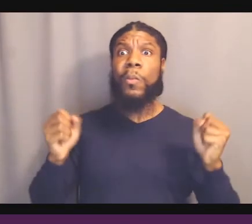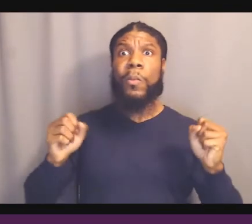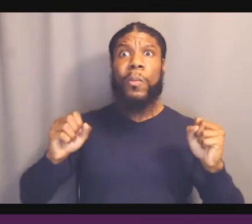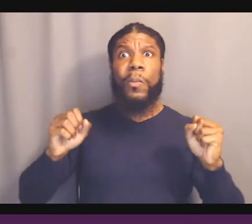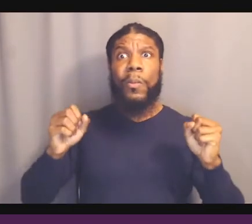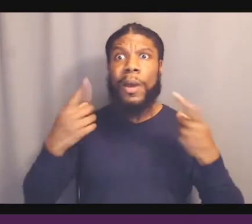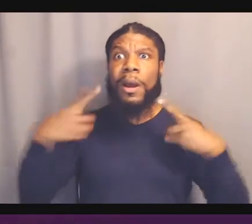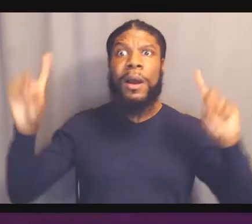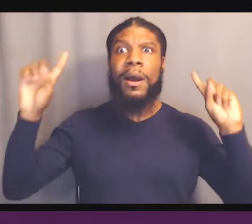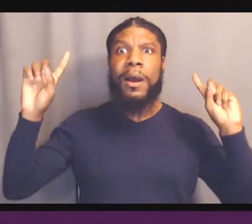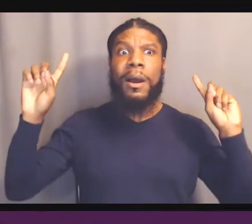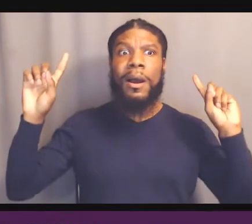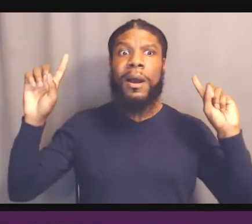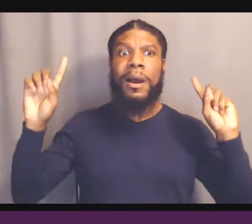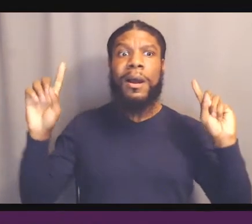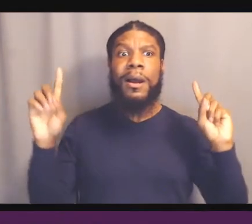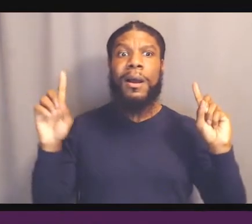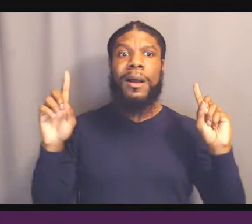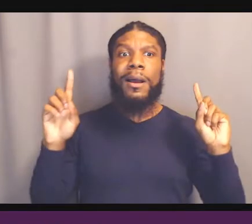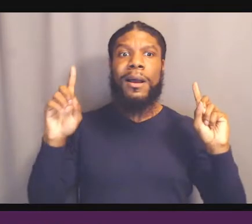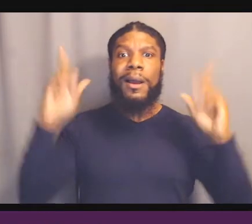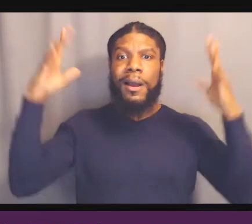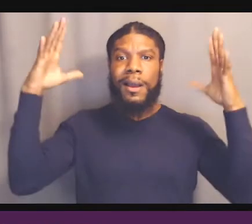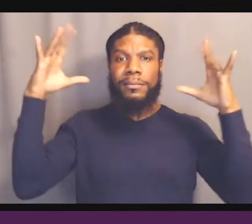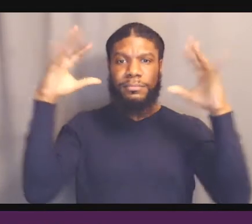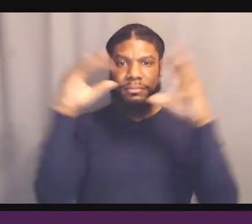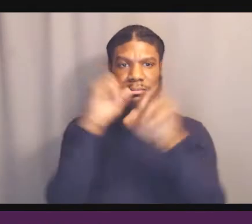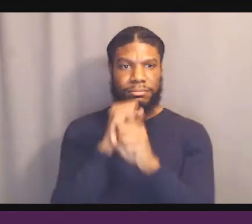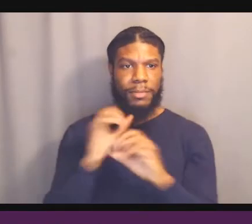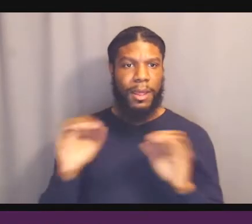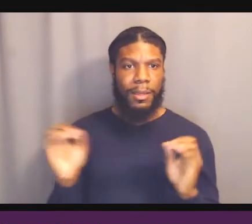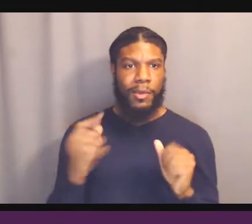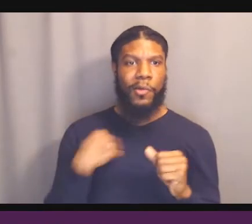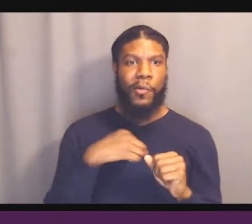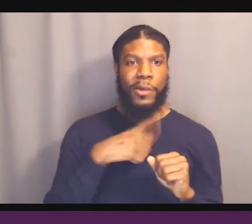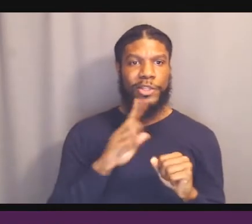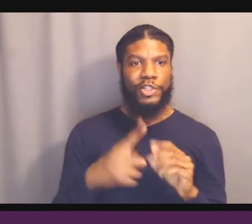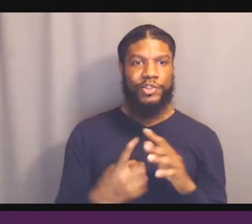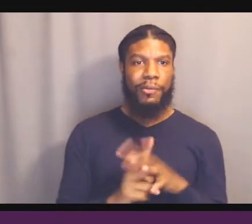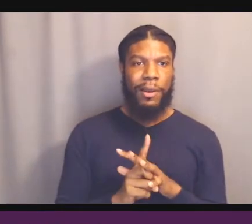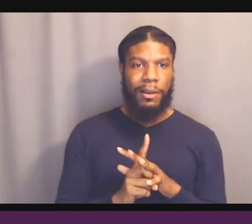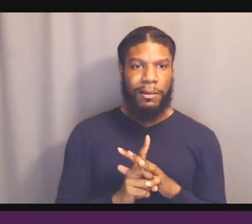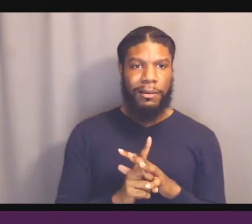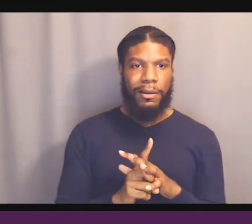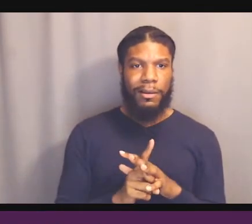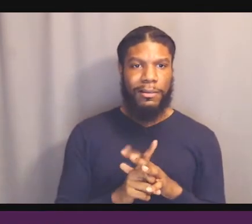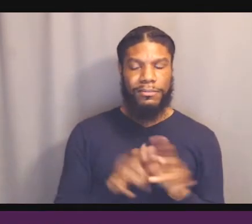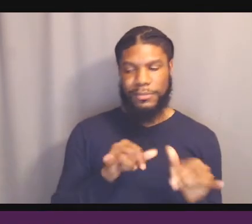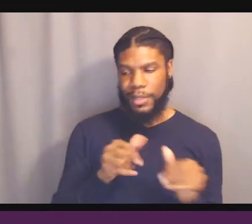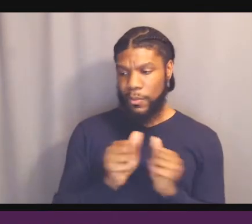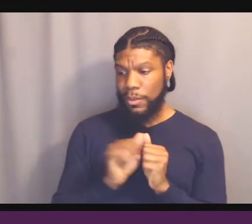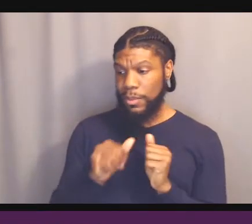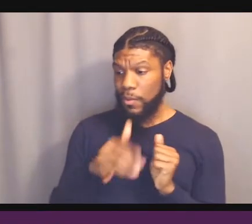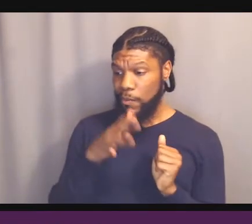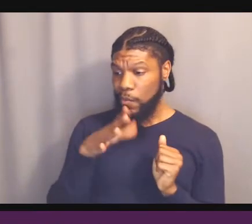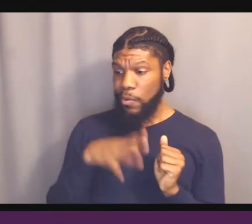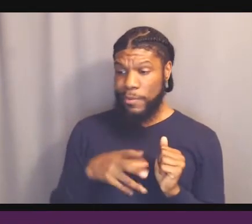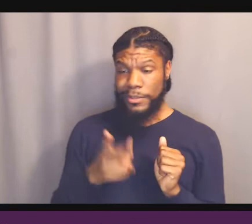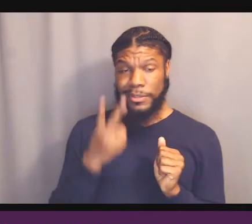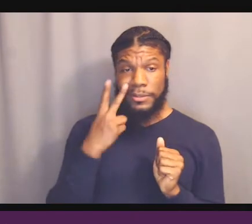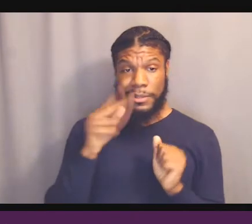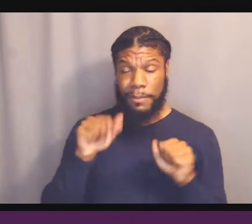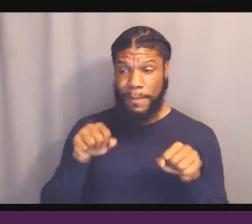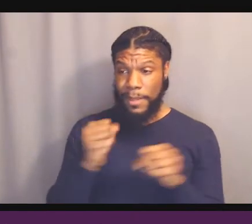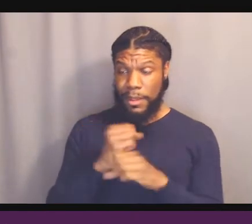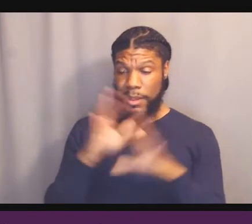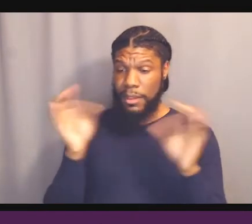this woman was. This woman showed up because she sees no possibility,